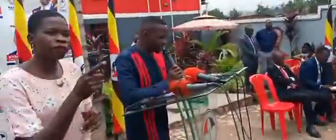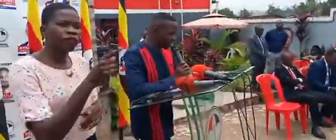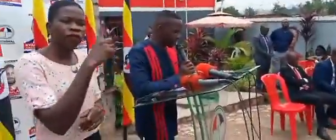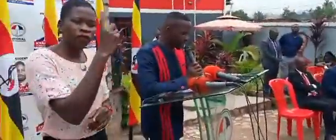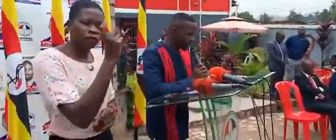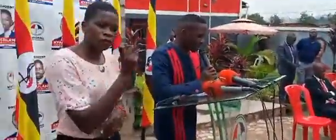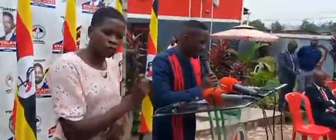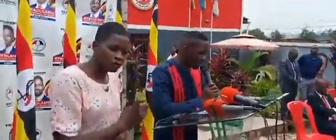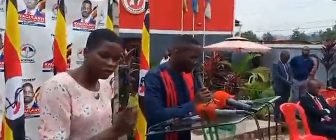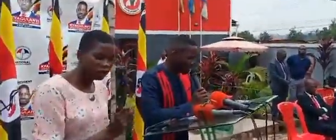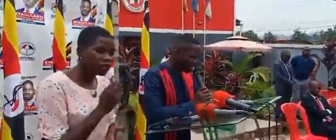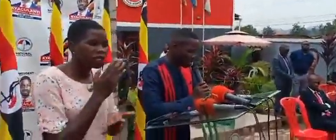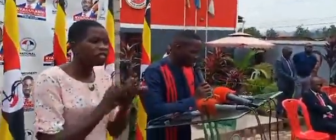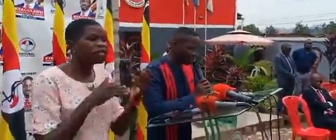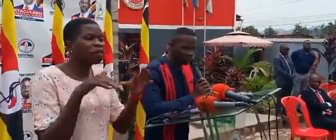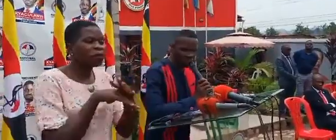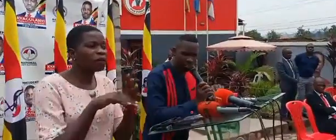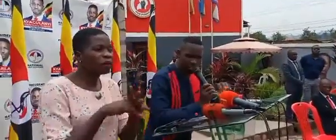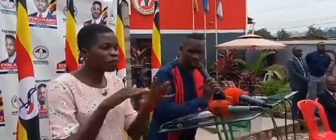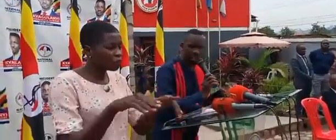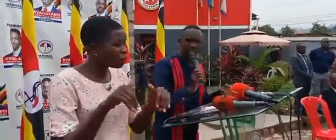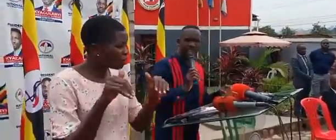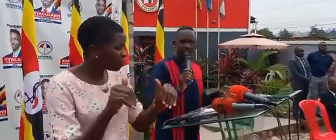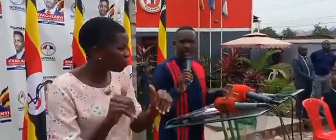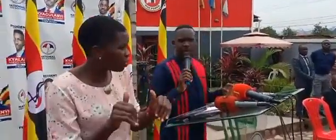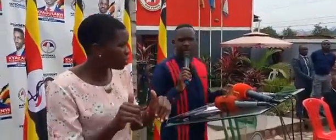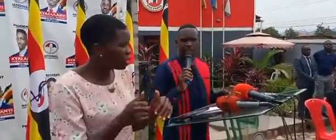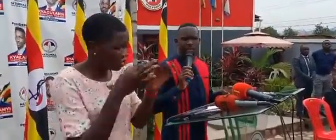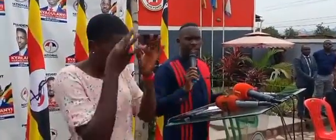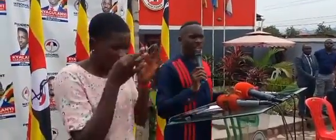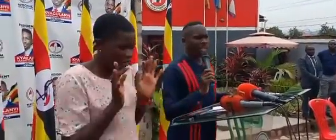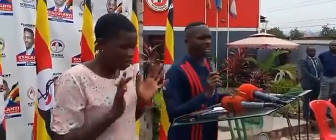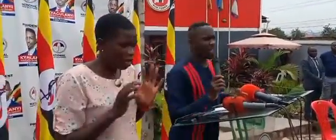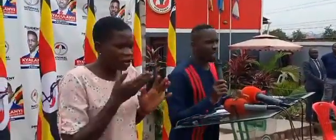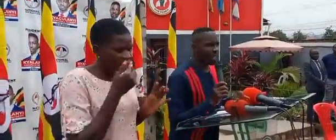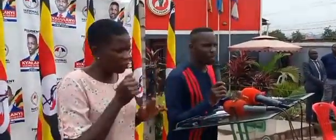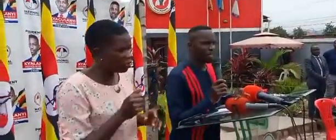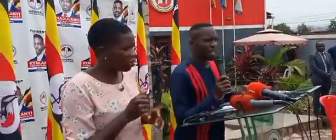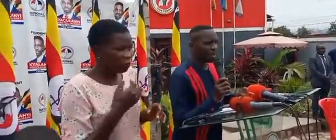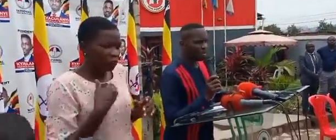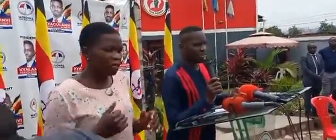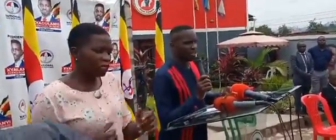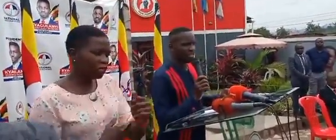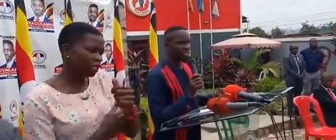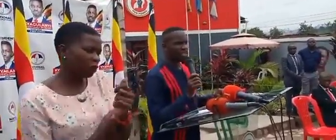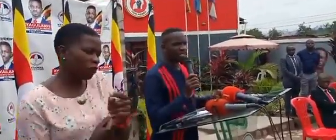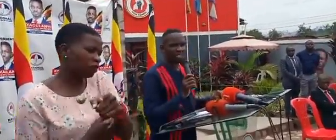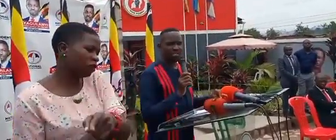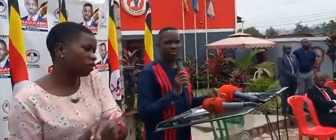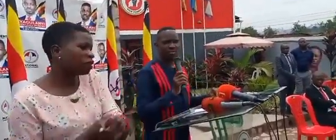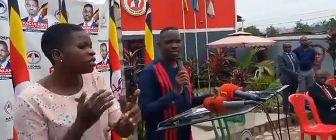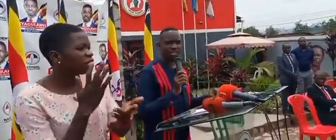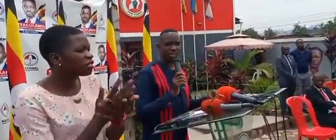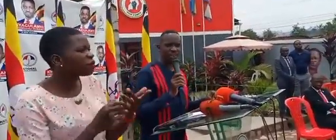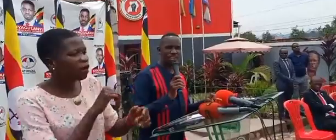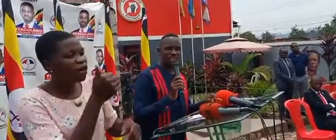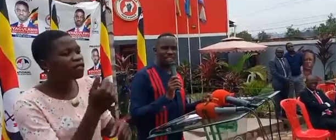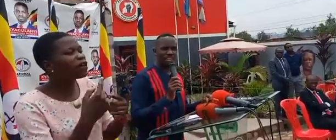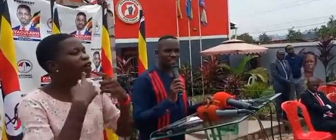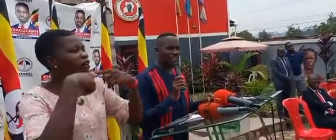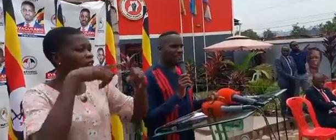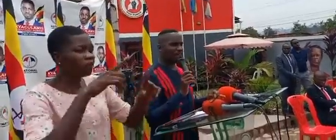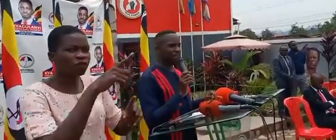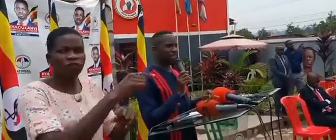Charles has asked, some MPs have already taken positions, and some have even been announced to be